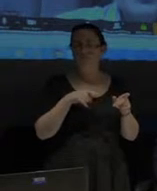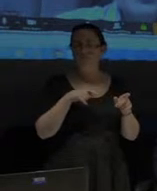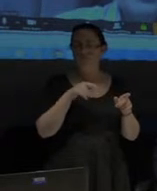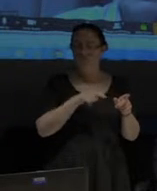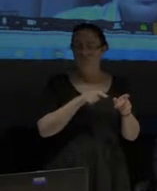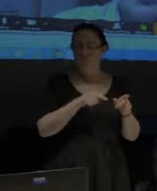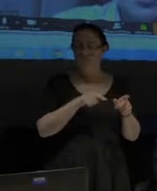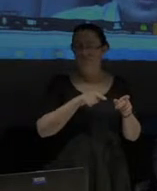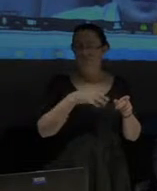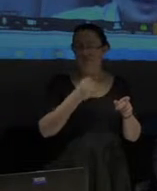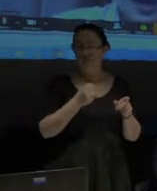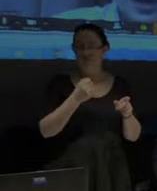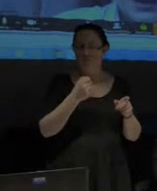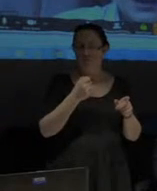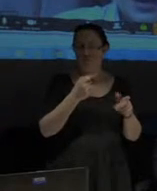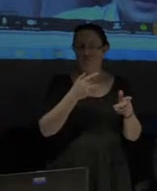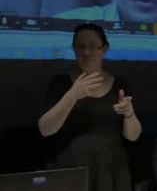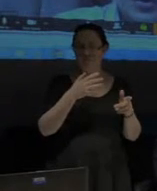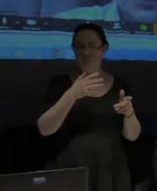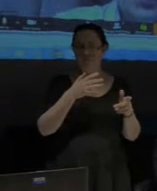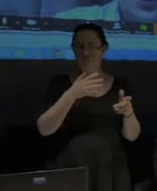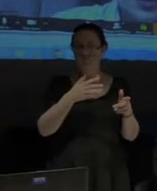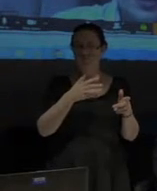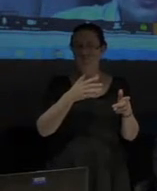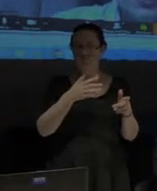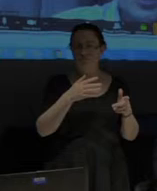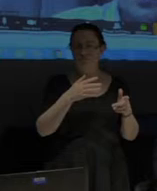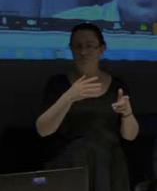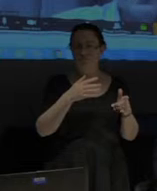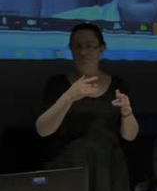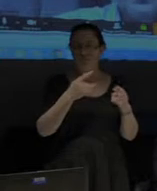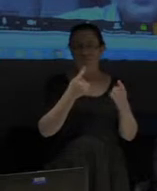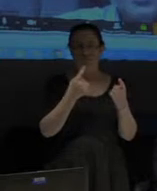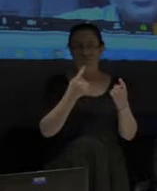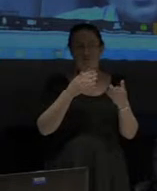when submitted to a high figure of authority and power.